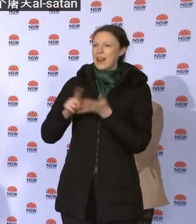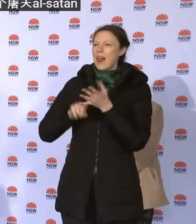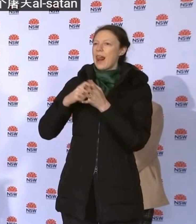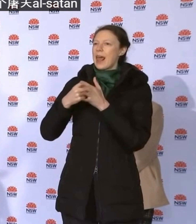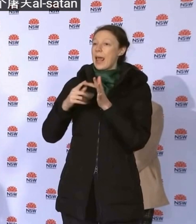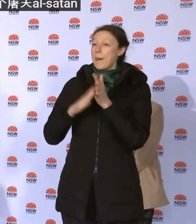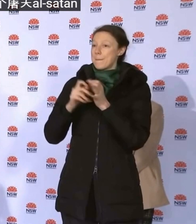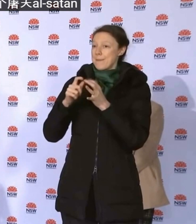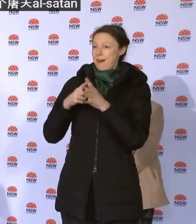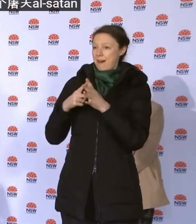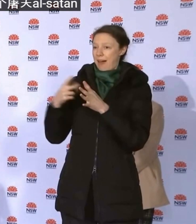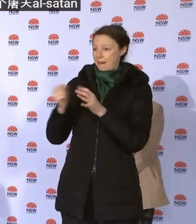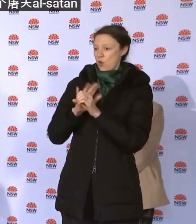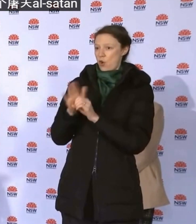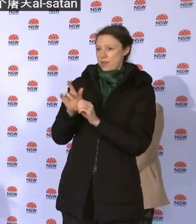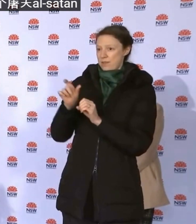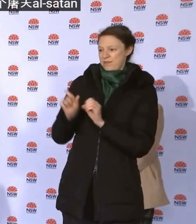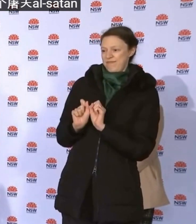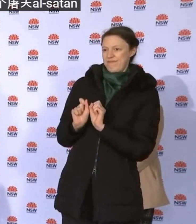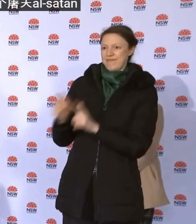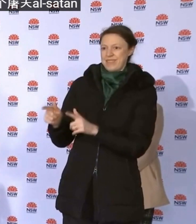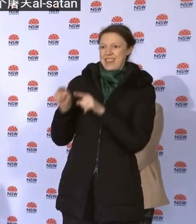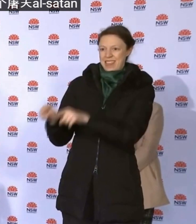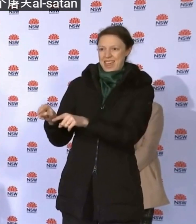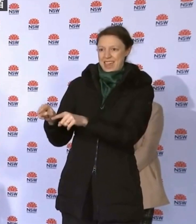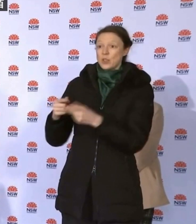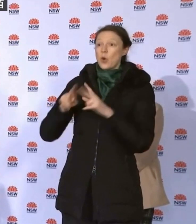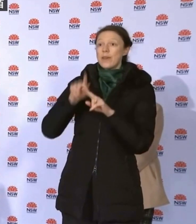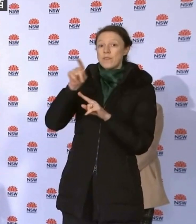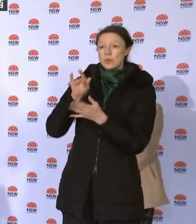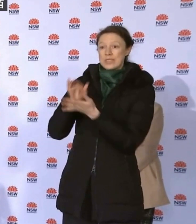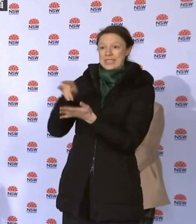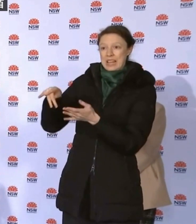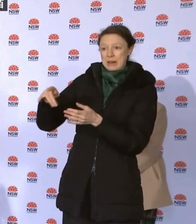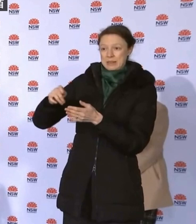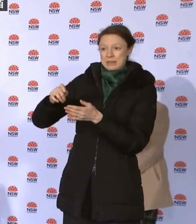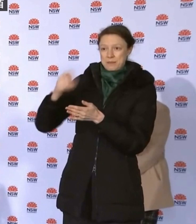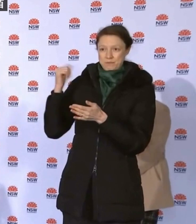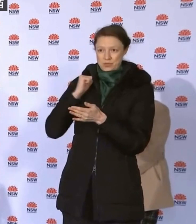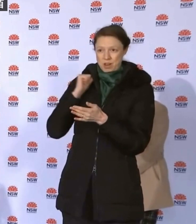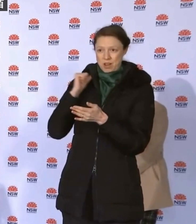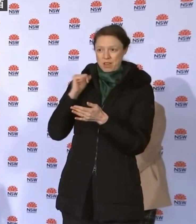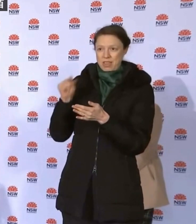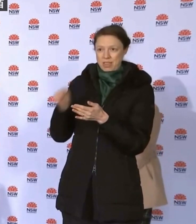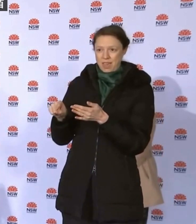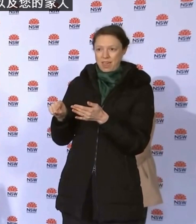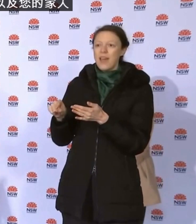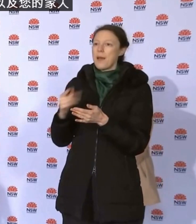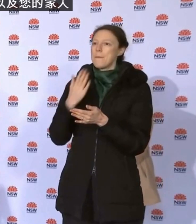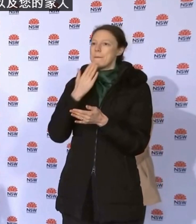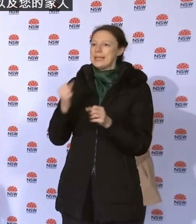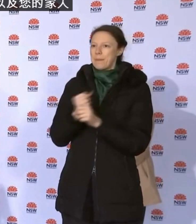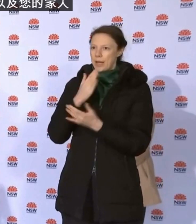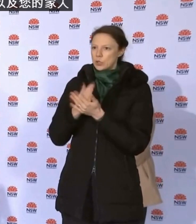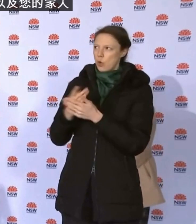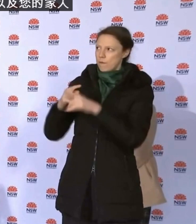So again, please be aware if you've been to that butcher, the Al Sultan butchery, please make sure that you follow the public